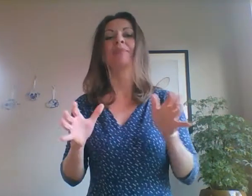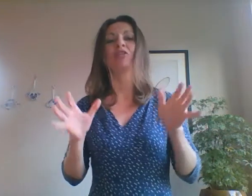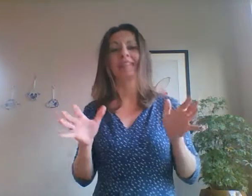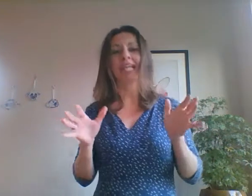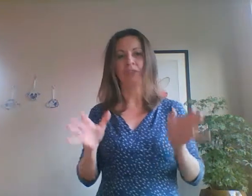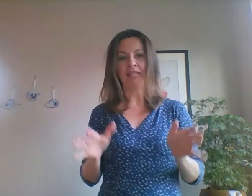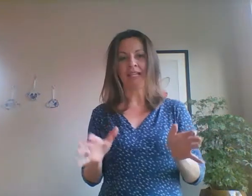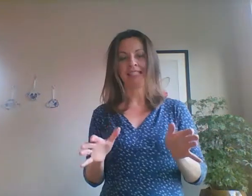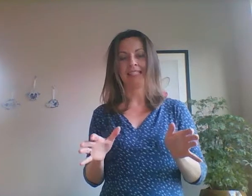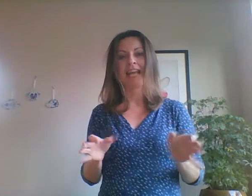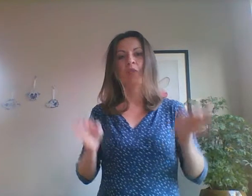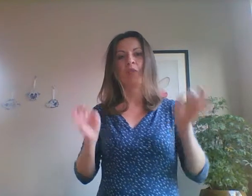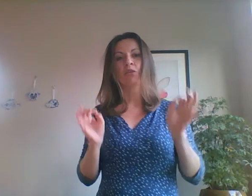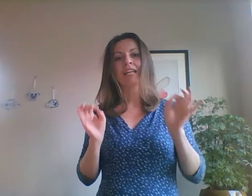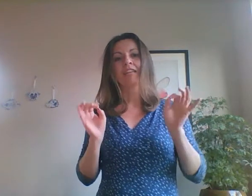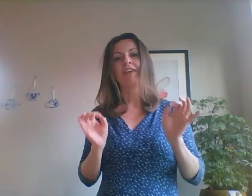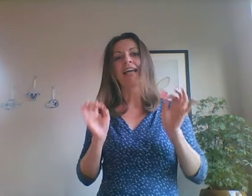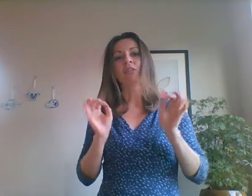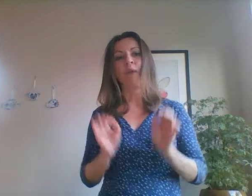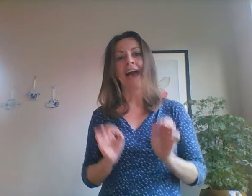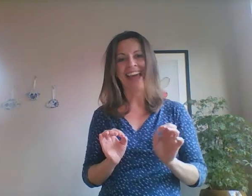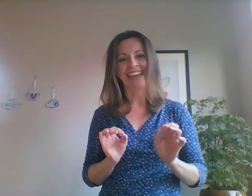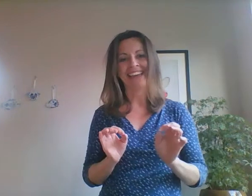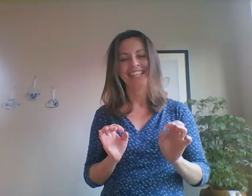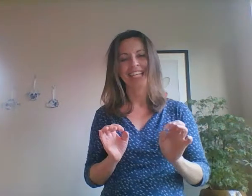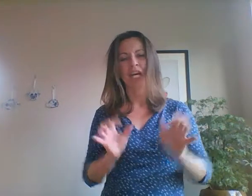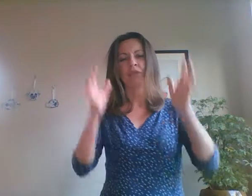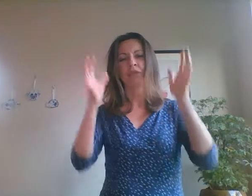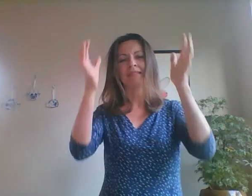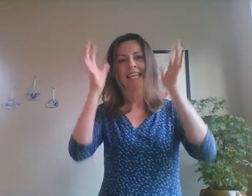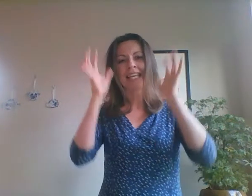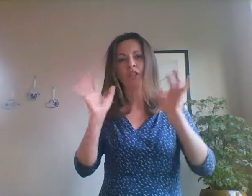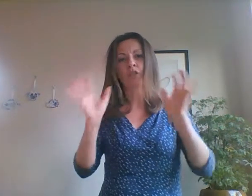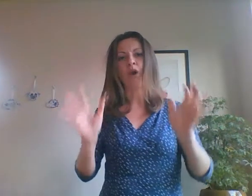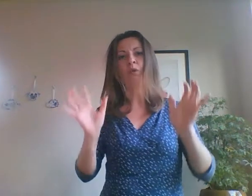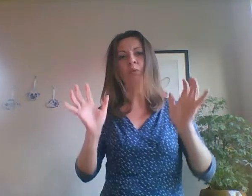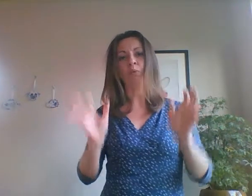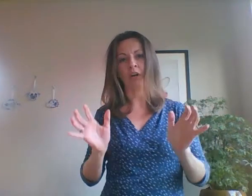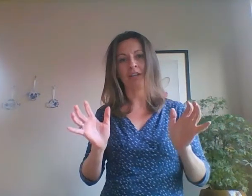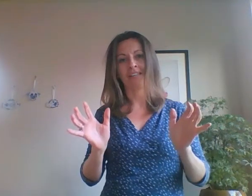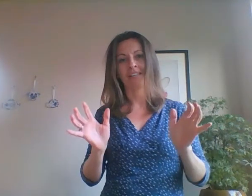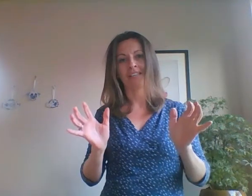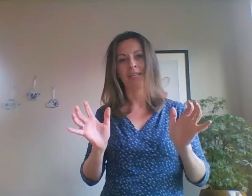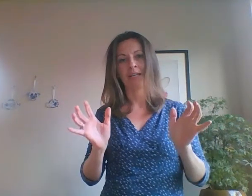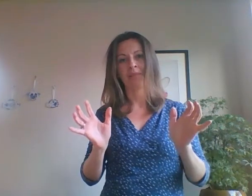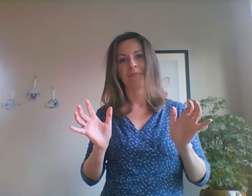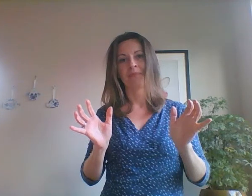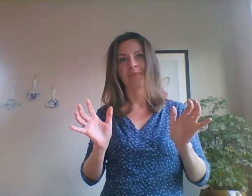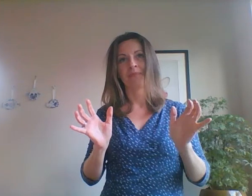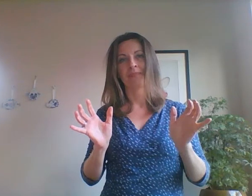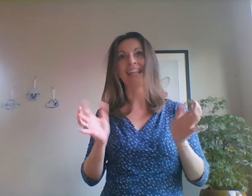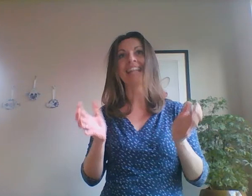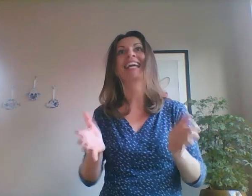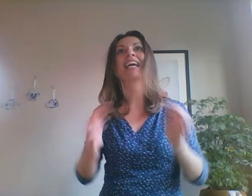just tell you this. When you can find a way to think in your own words, let's say about